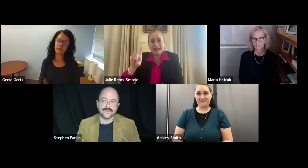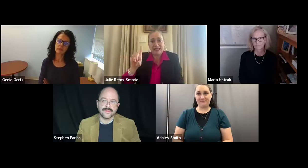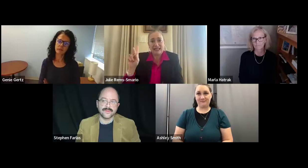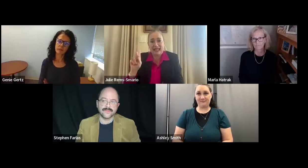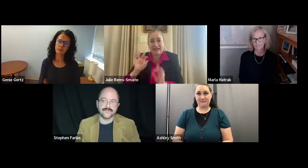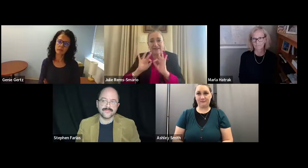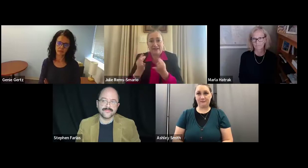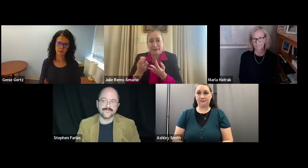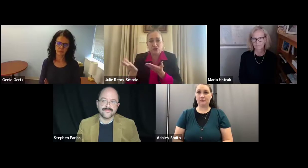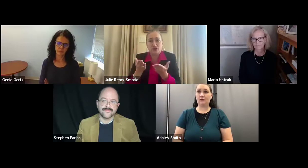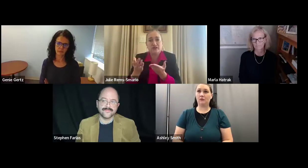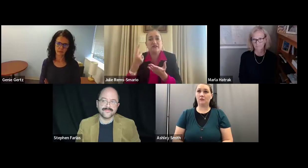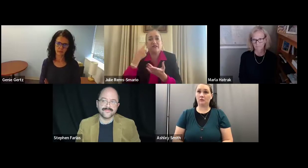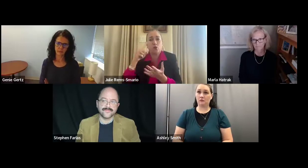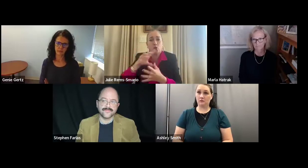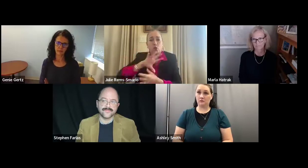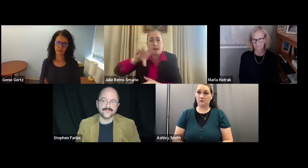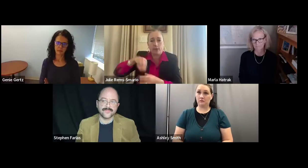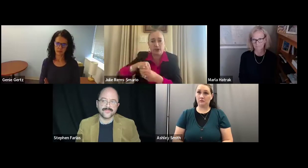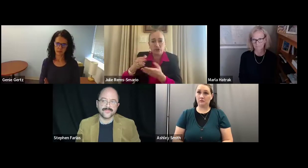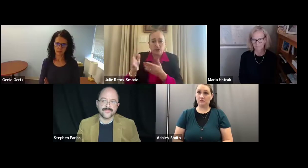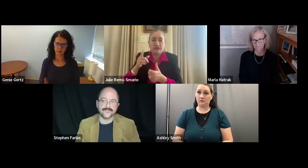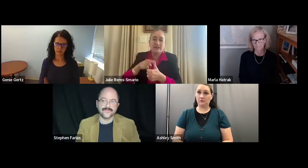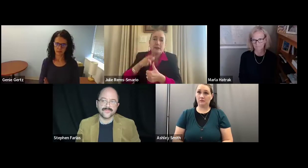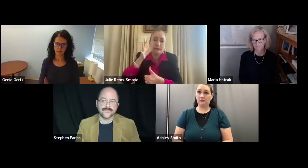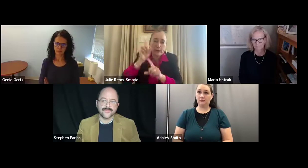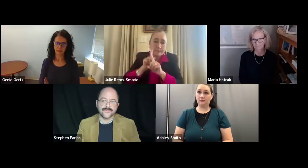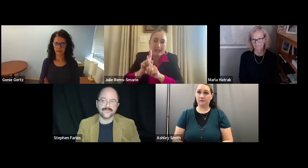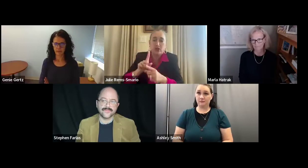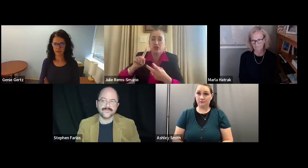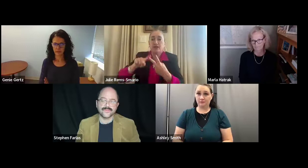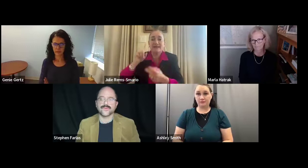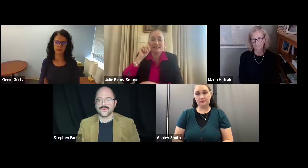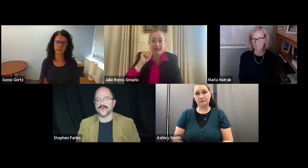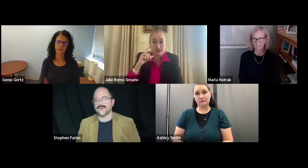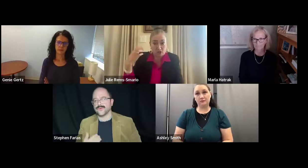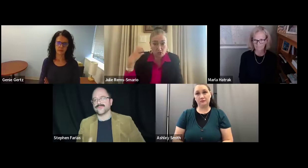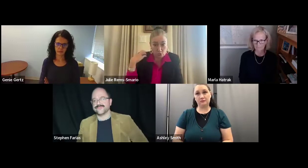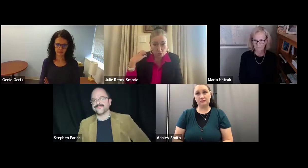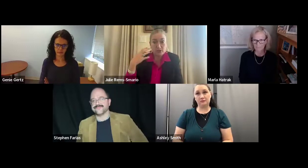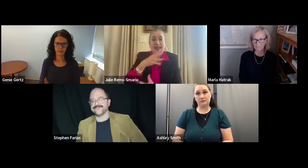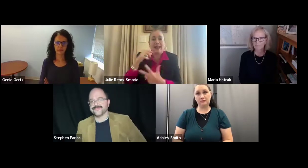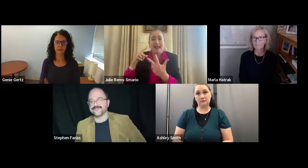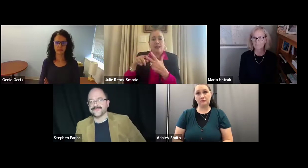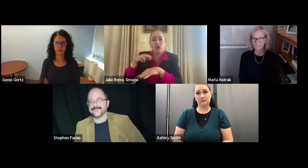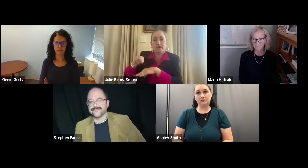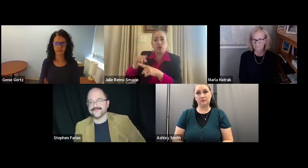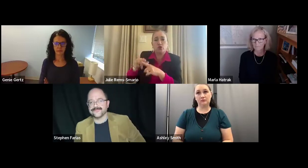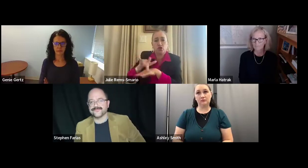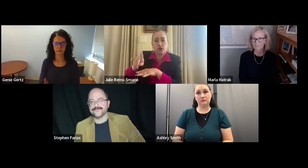moderate. What we do see is then they're referred to the lead case services so that we can have them paired